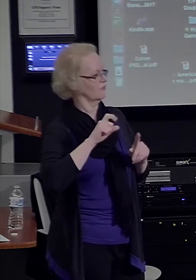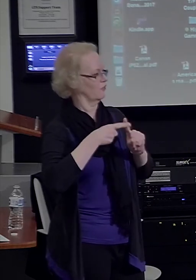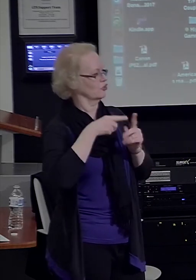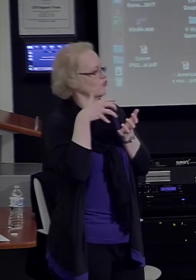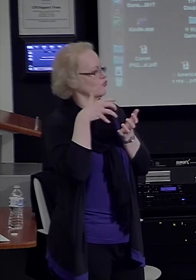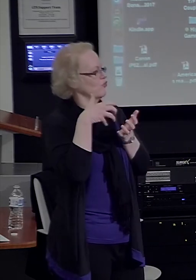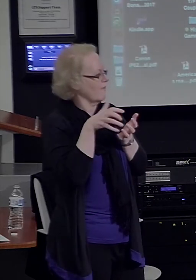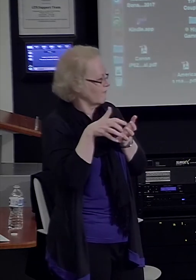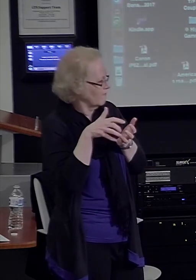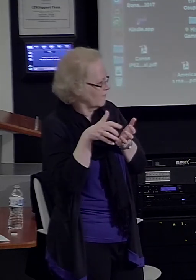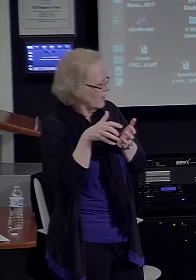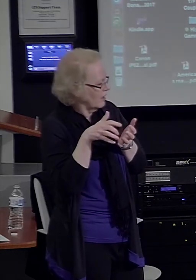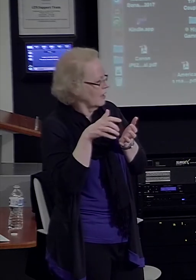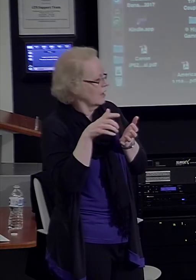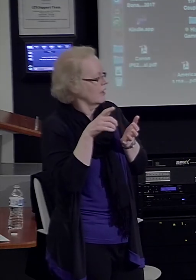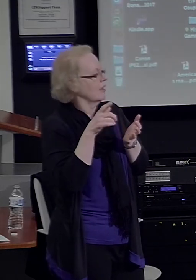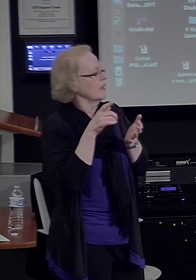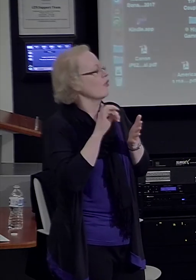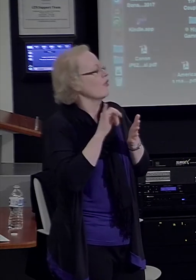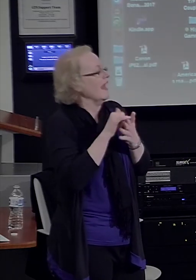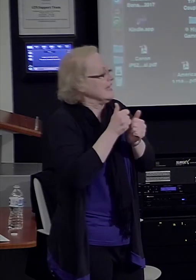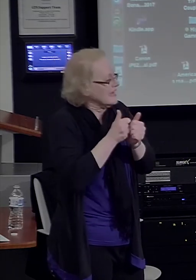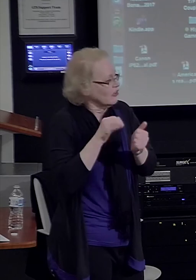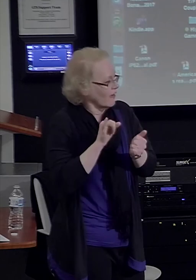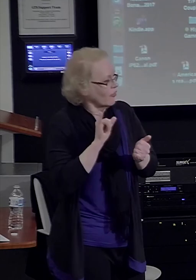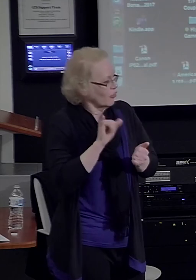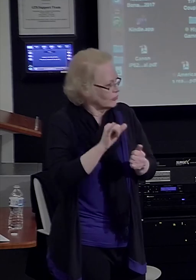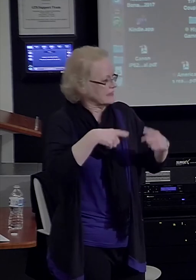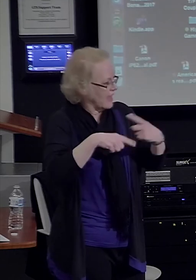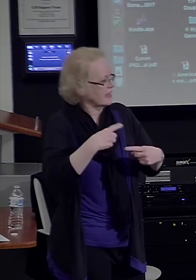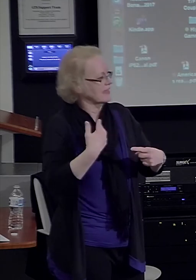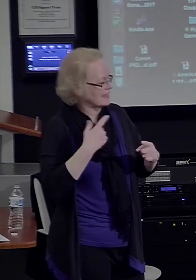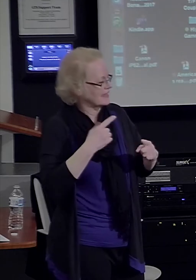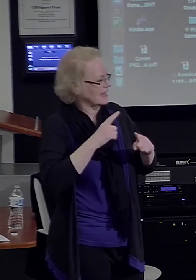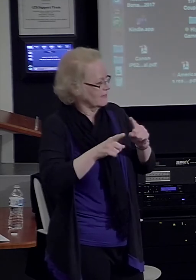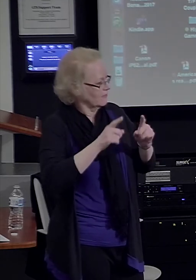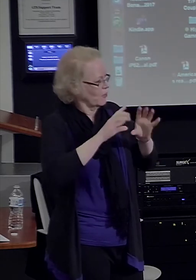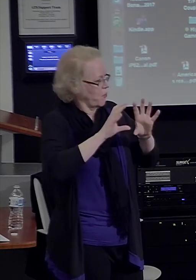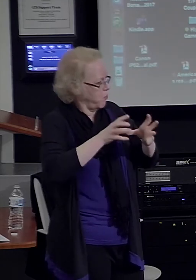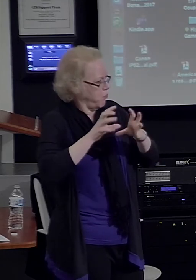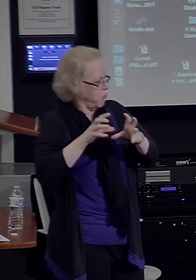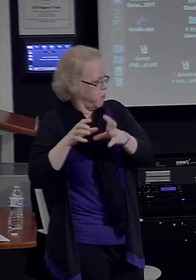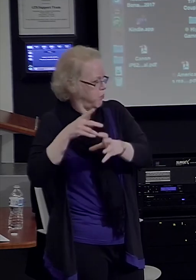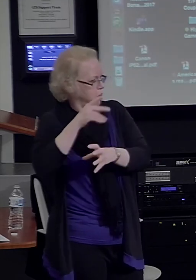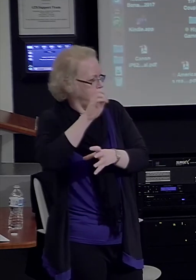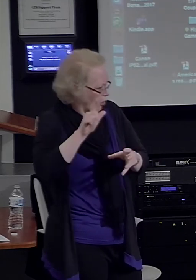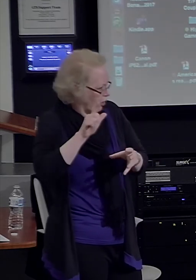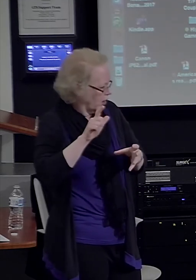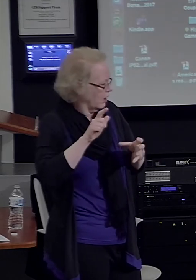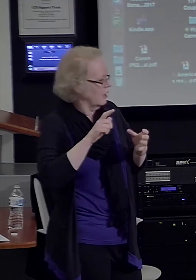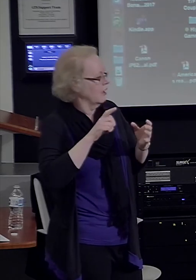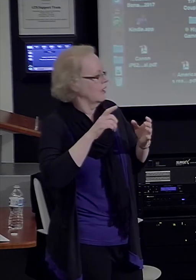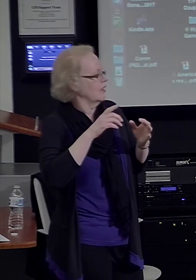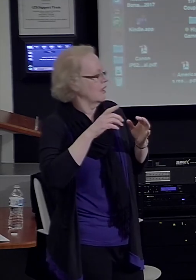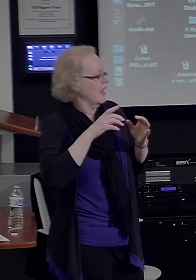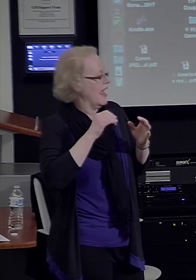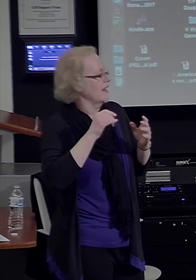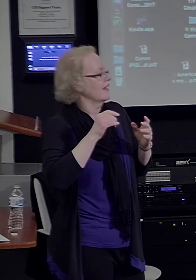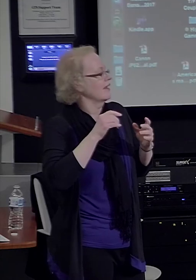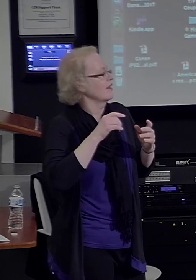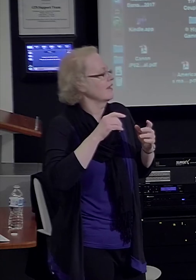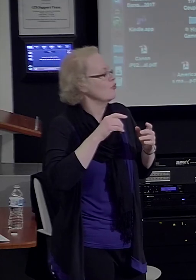kind of coarse kind of way so that each of those signs has a different pool of neurons that are responding to it and that they